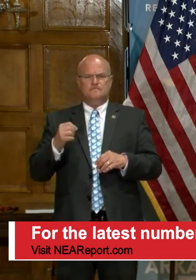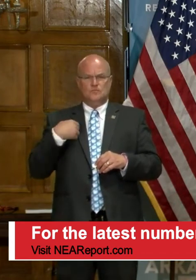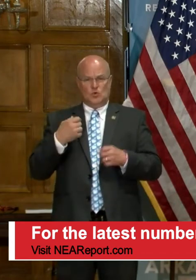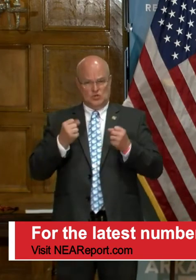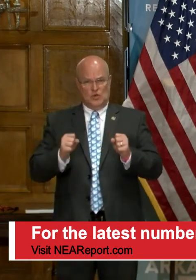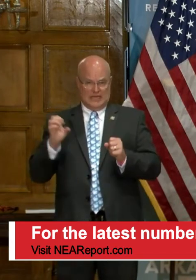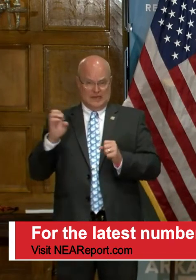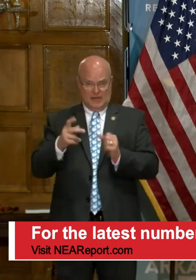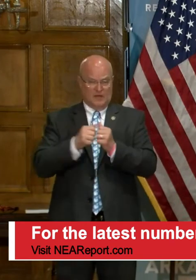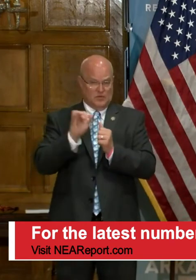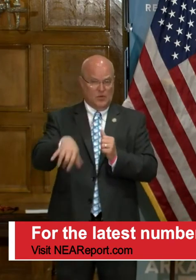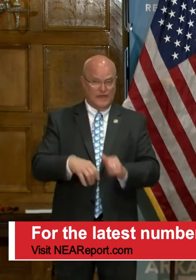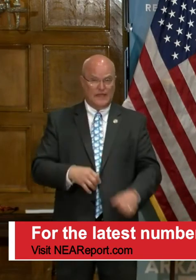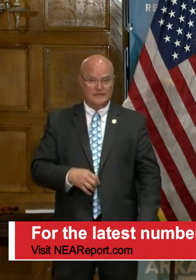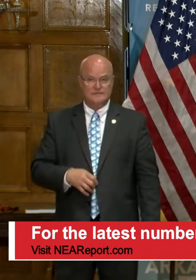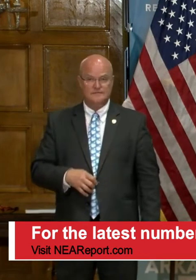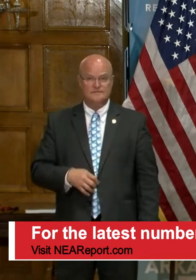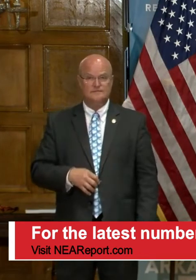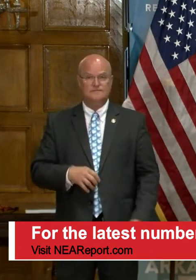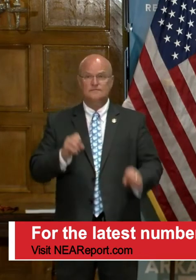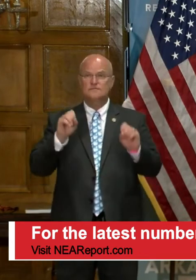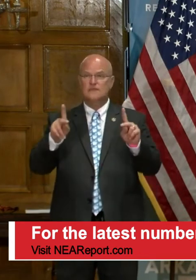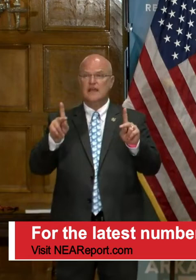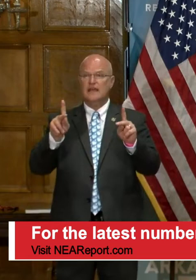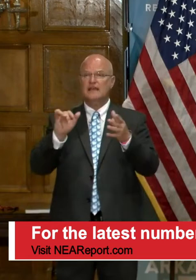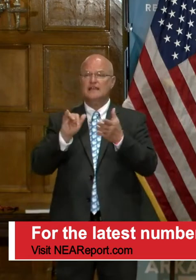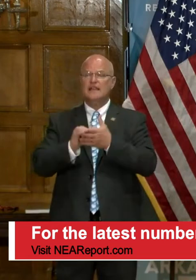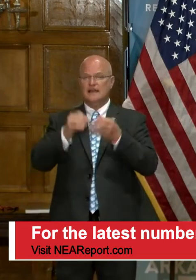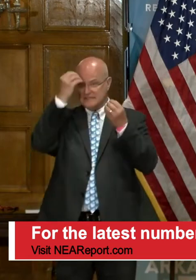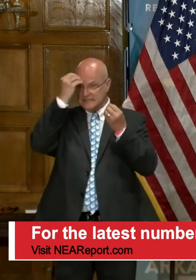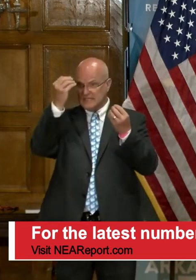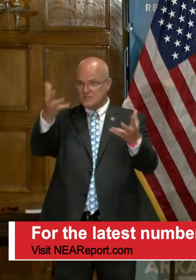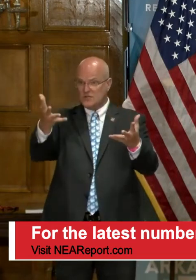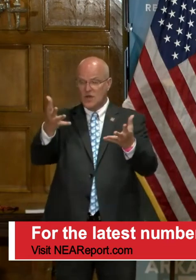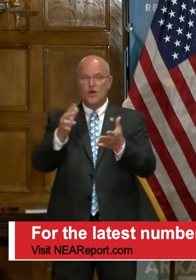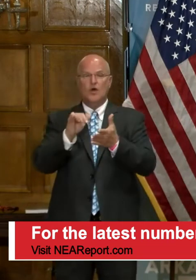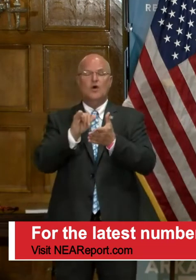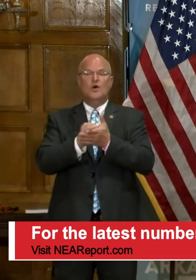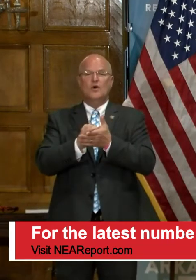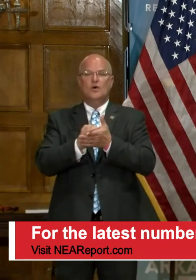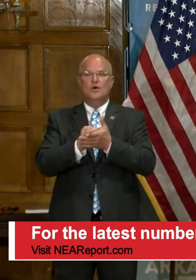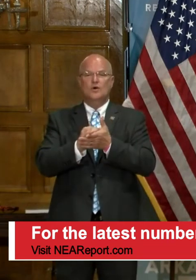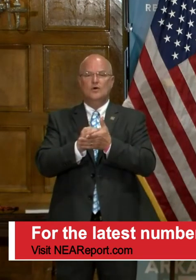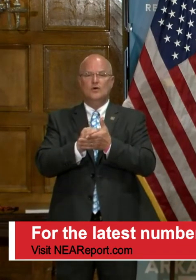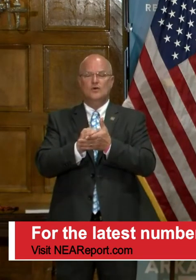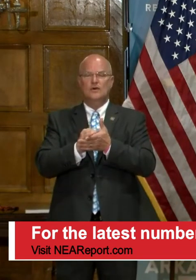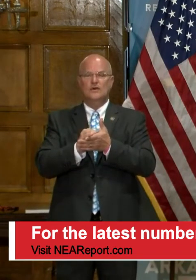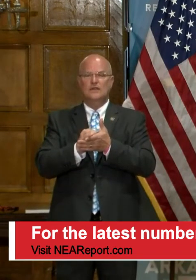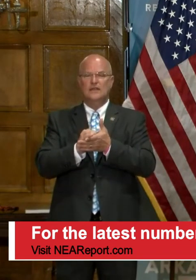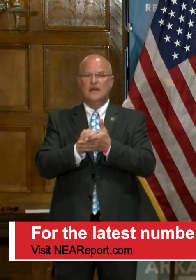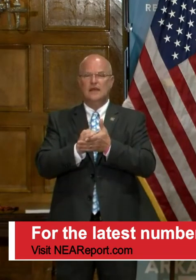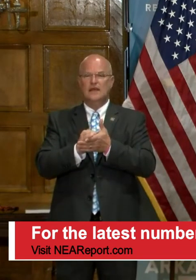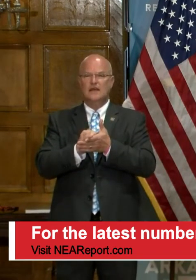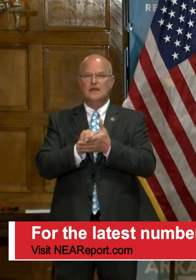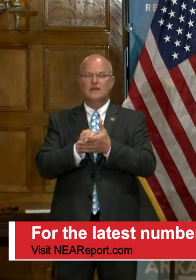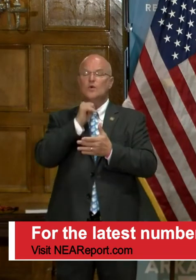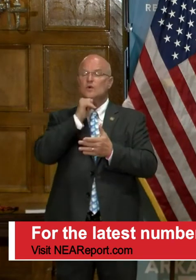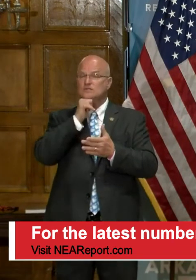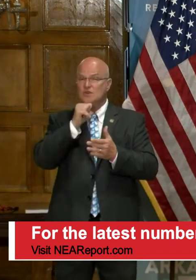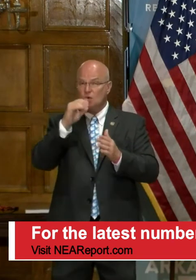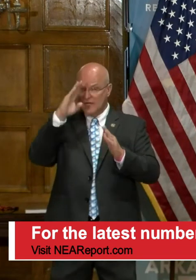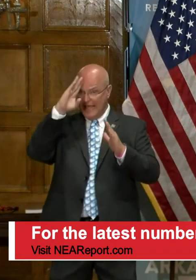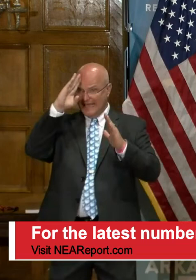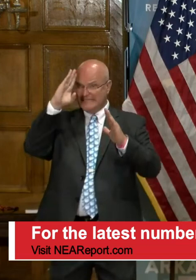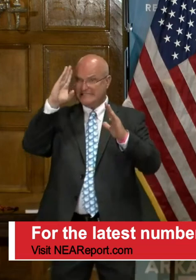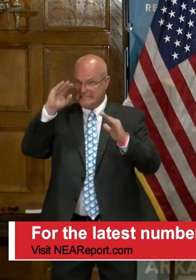we can try to get back with you on that. All right, with that, just let you know that we don't